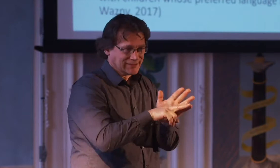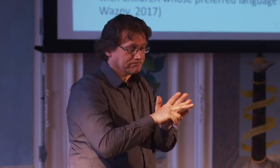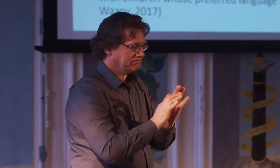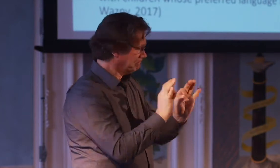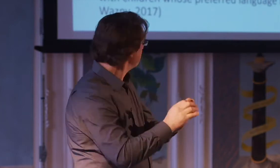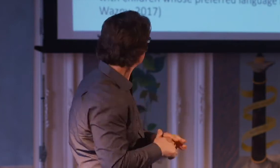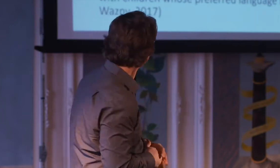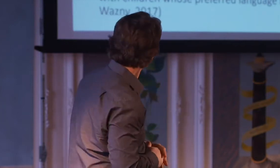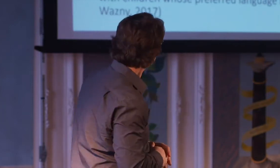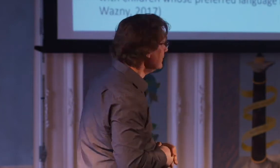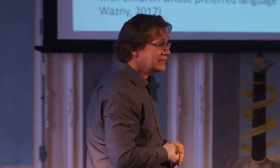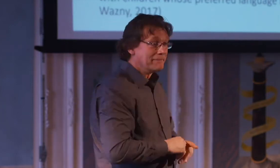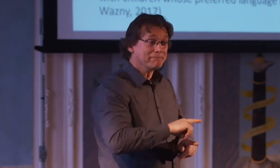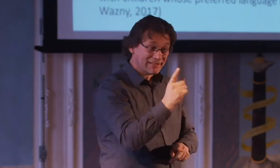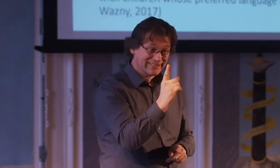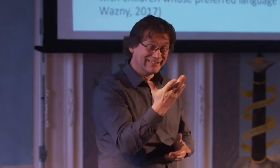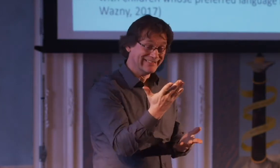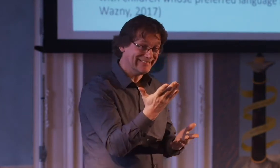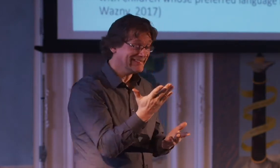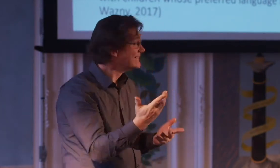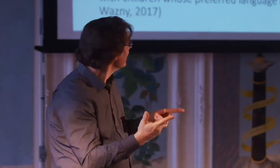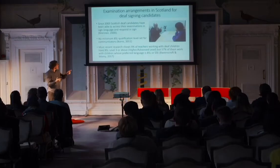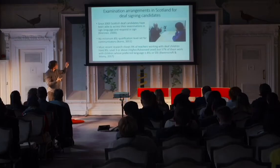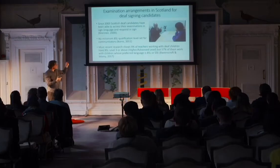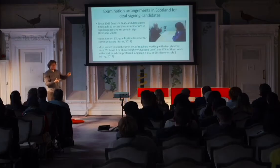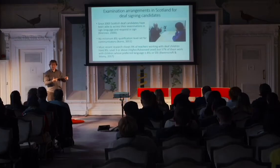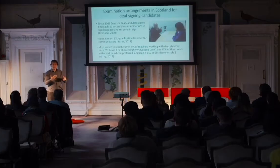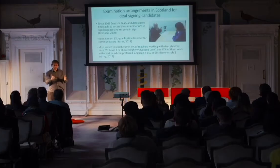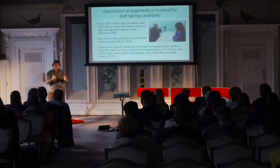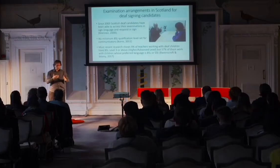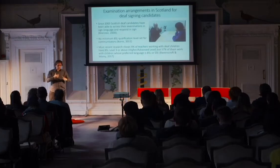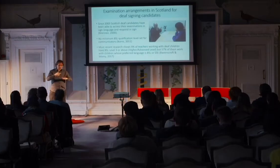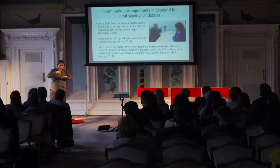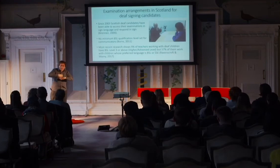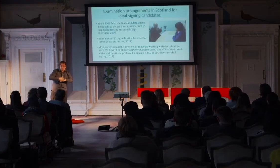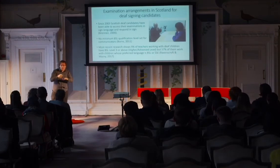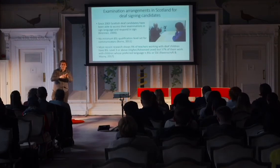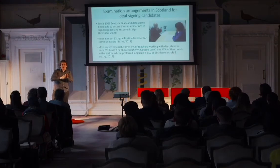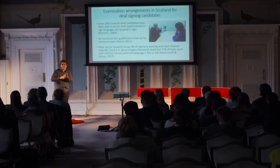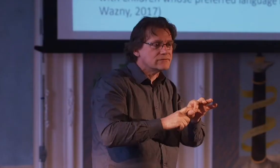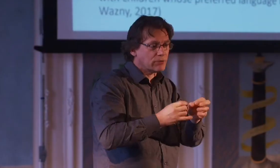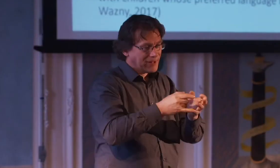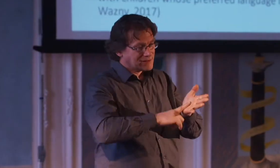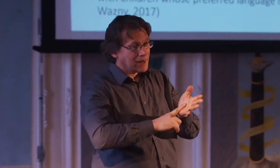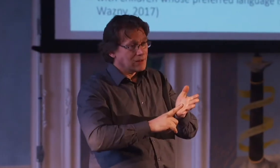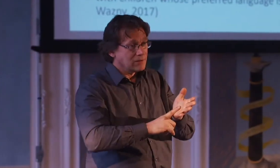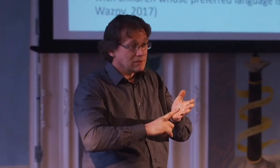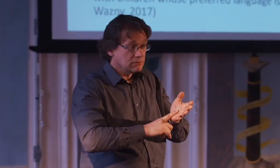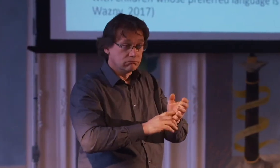was finally approved. But unfortunately, there is no